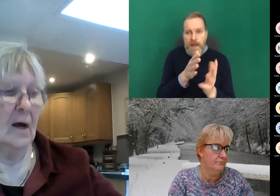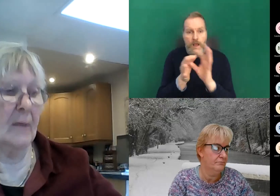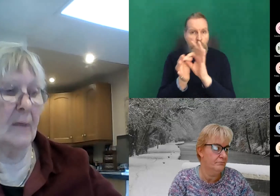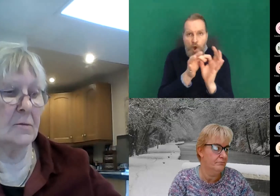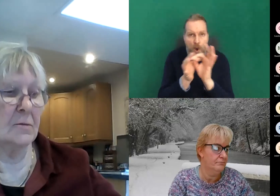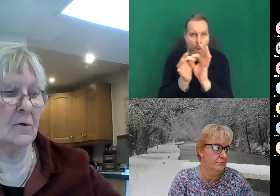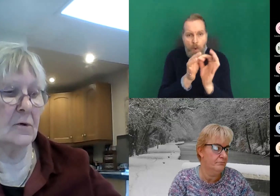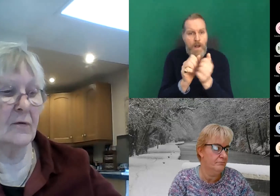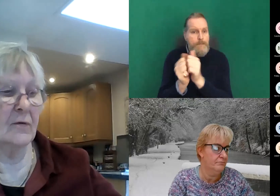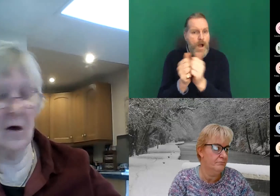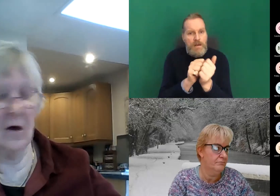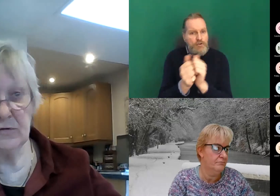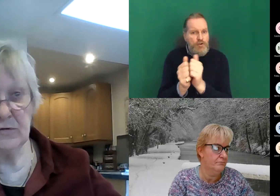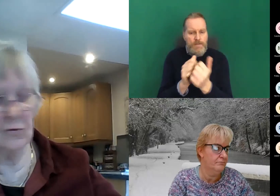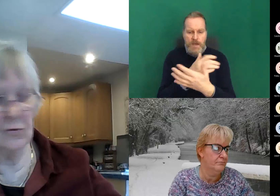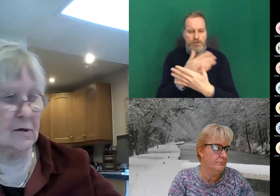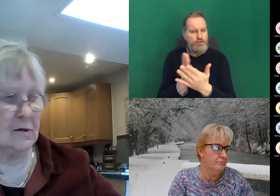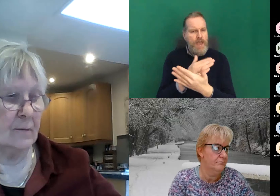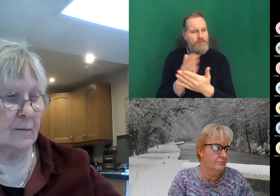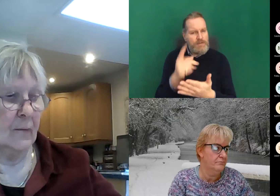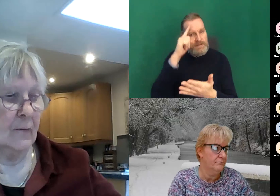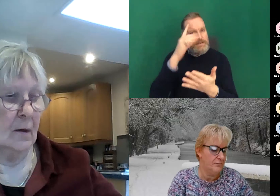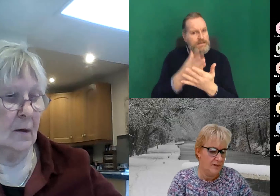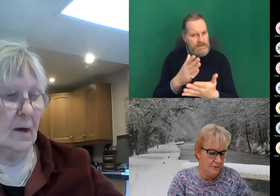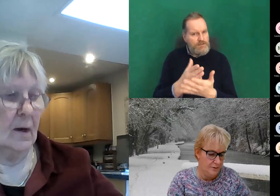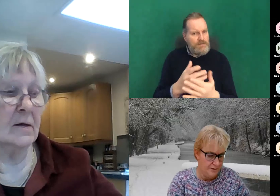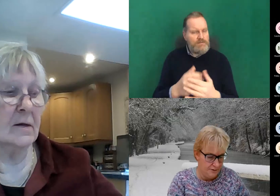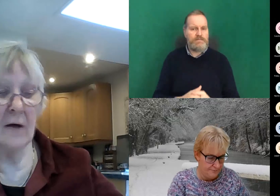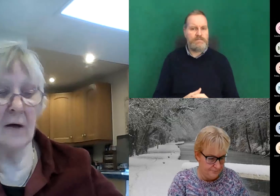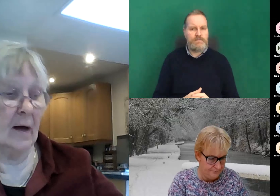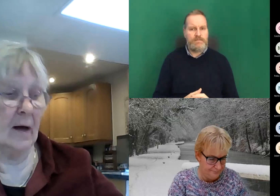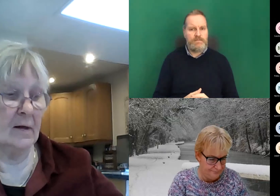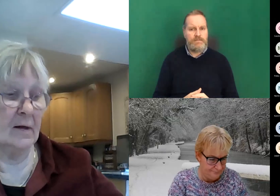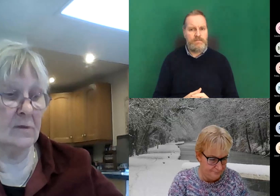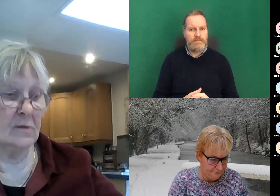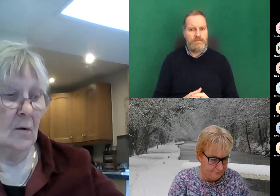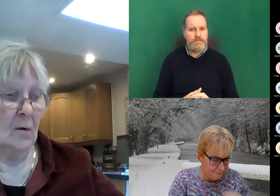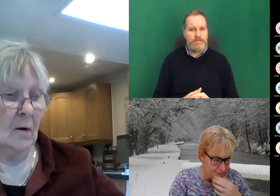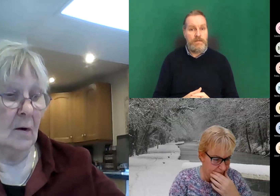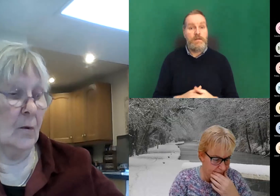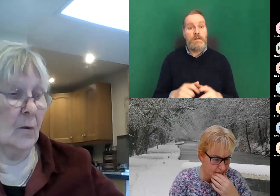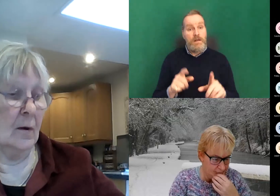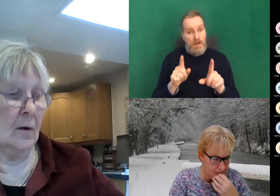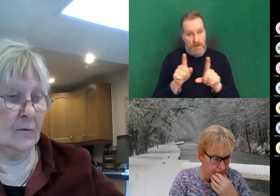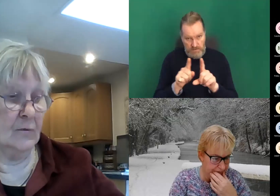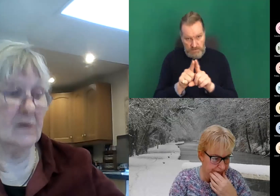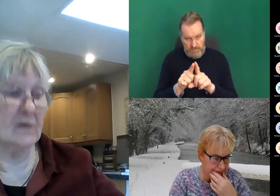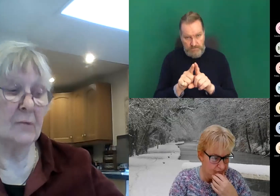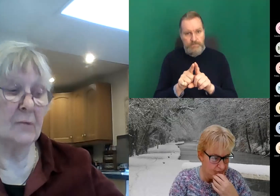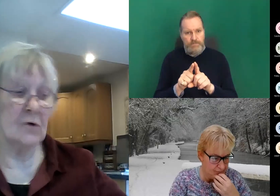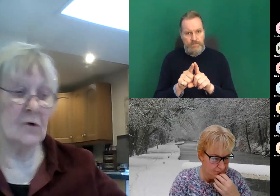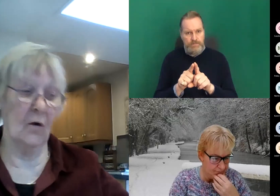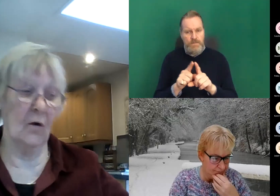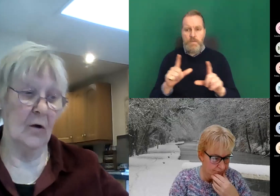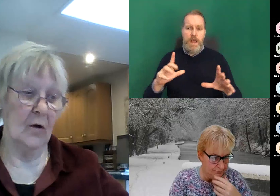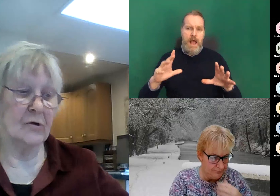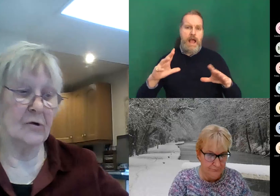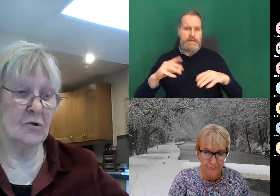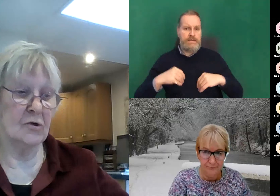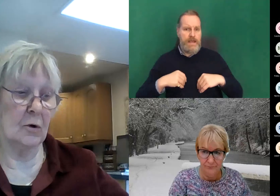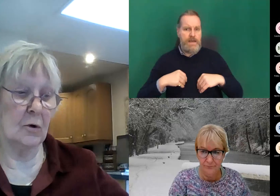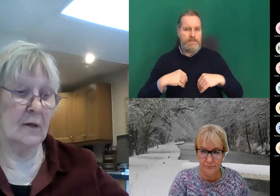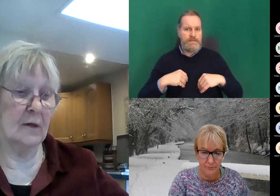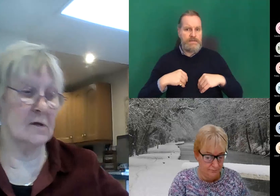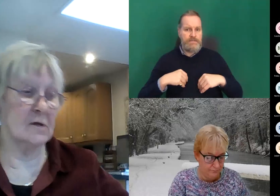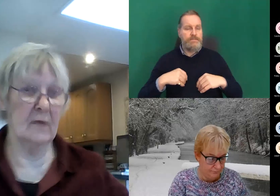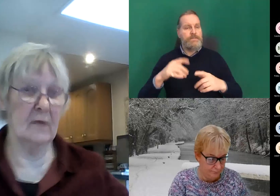decisions and management of staff and resources. And underlying this was acceptance of the